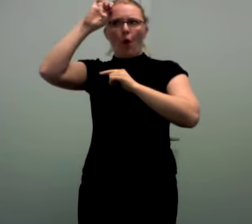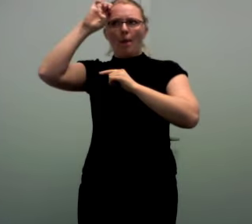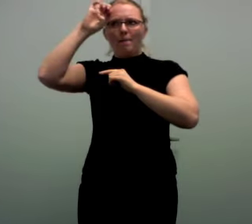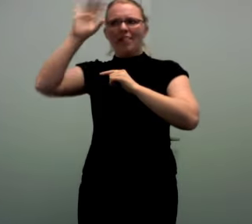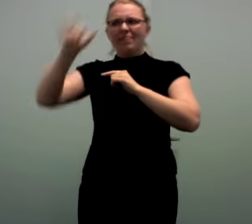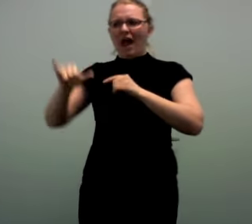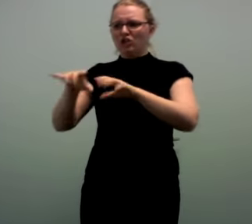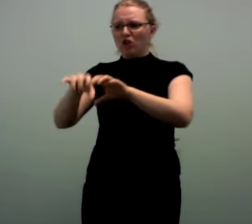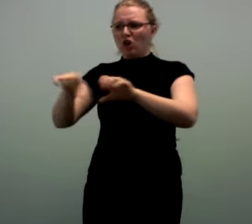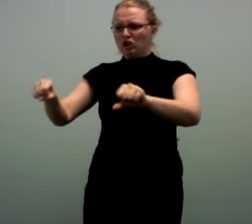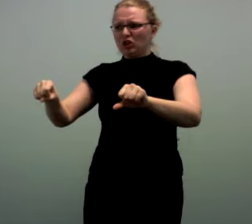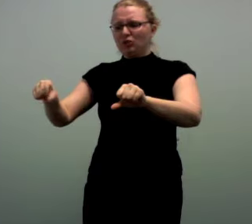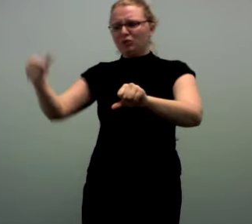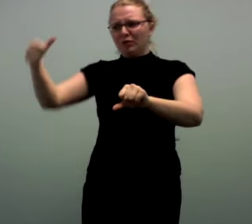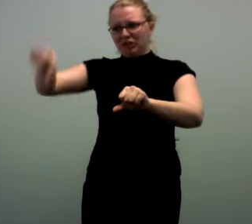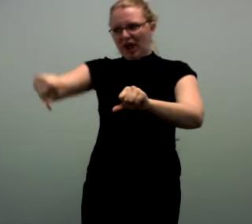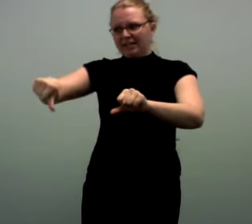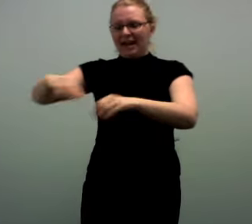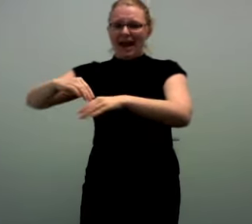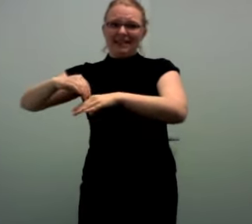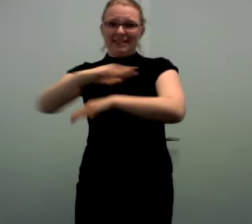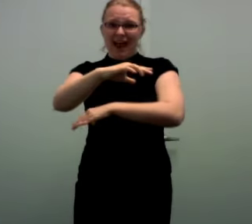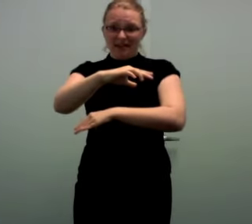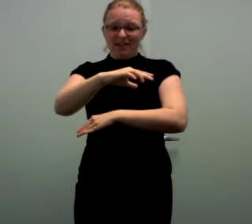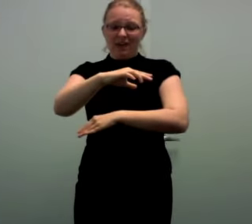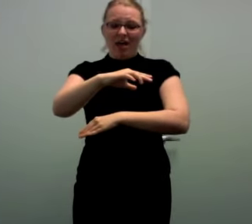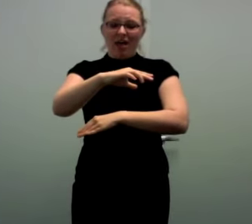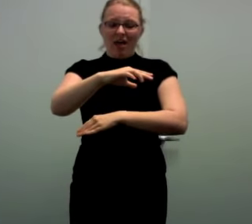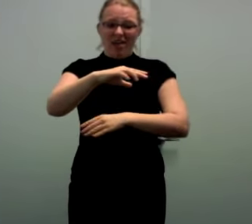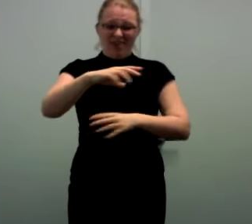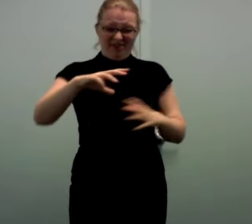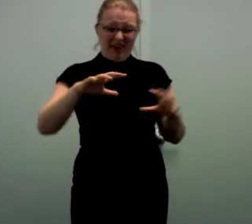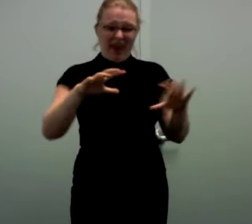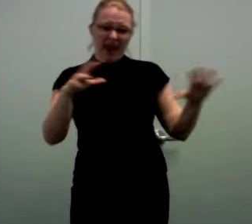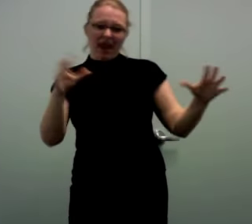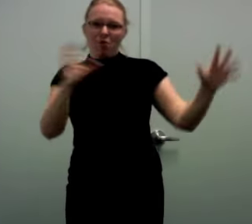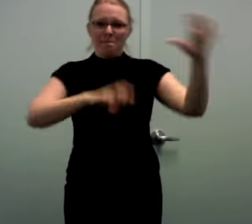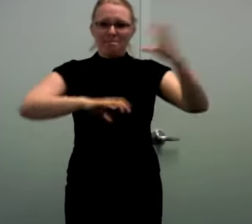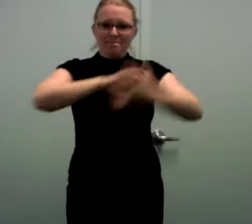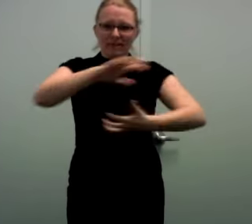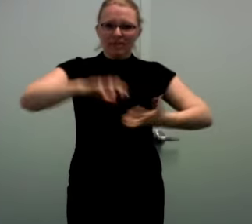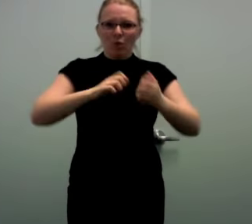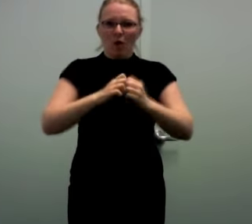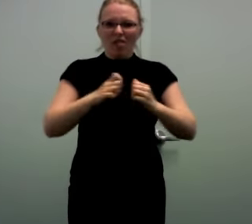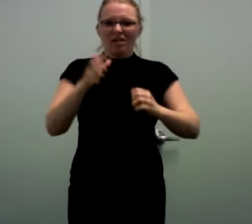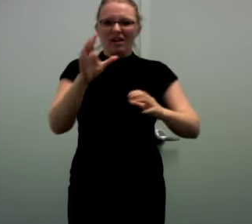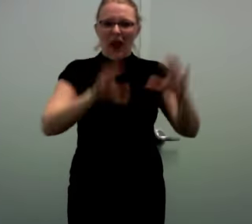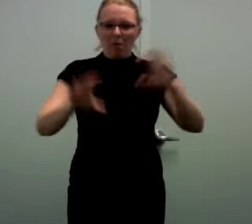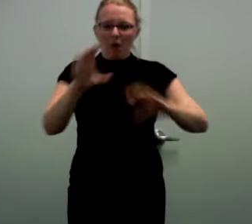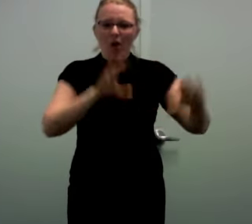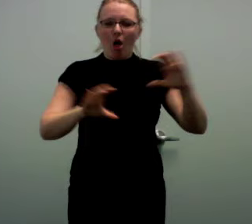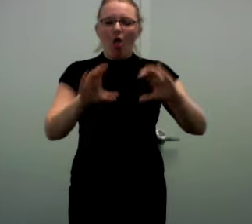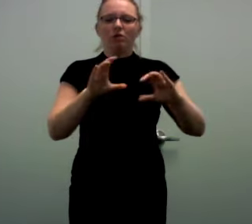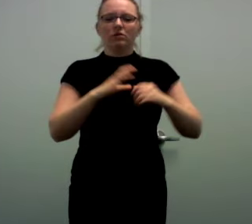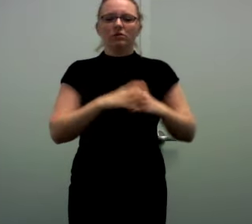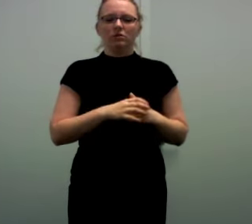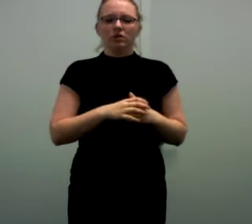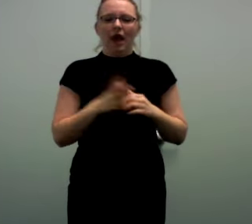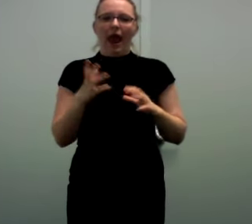and white. It would be dosed with borax and glycerin and dumped into the hops and